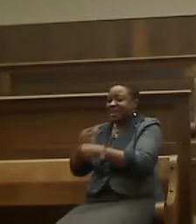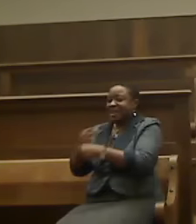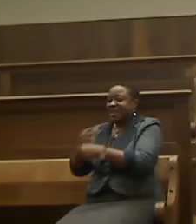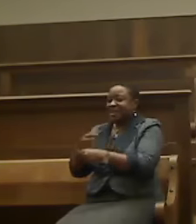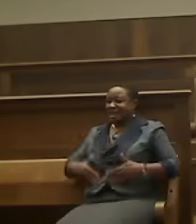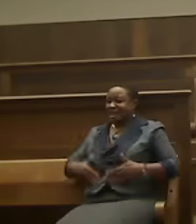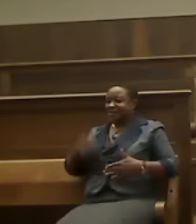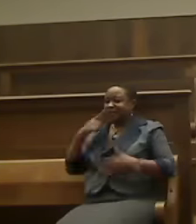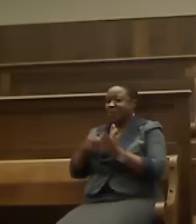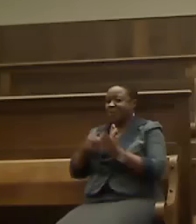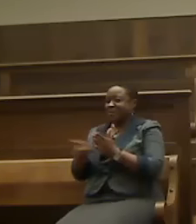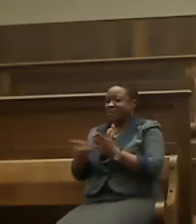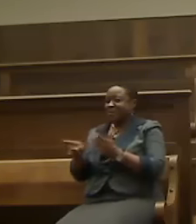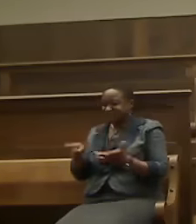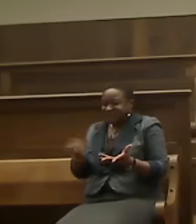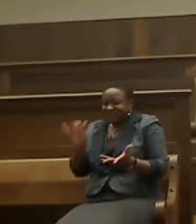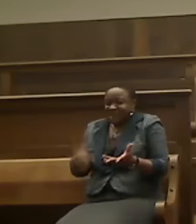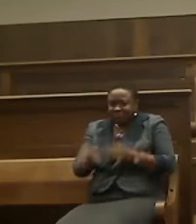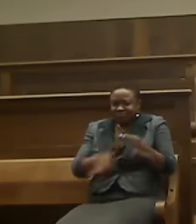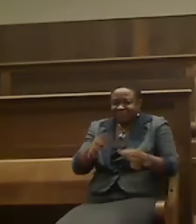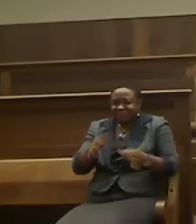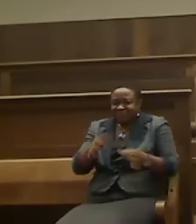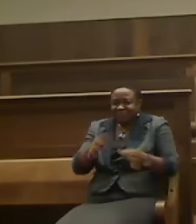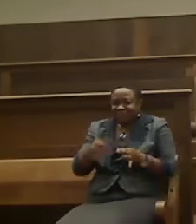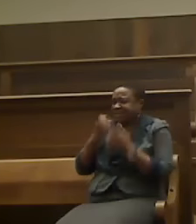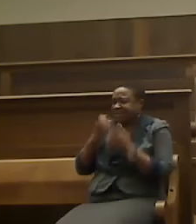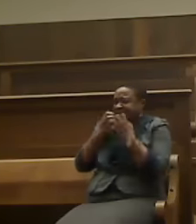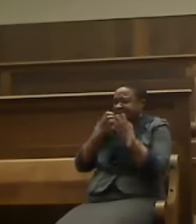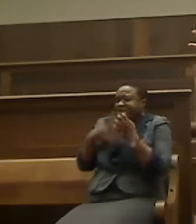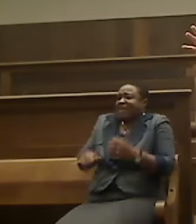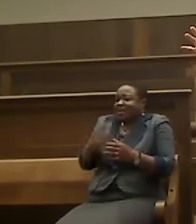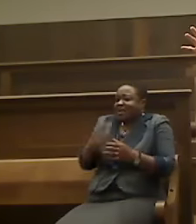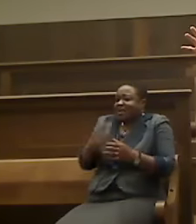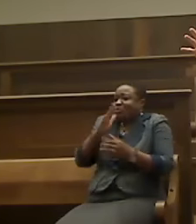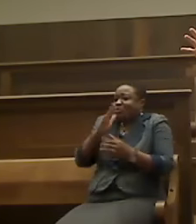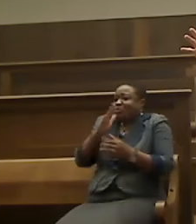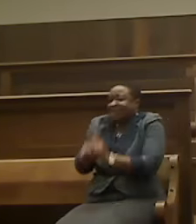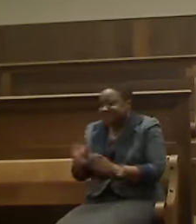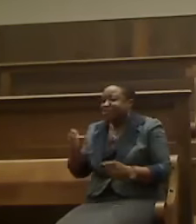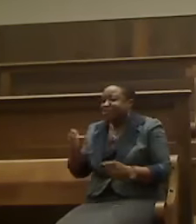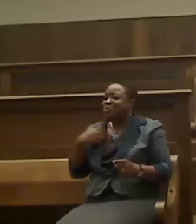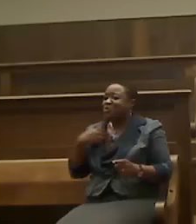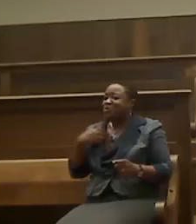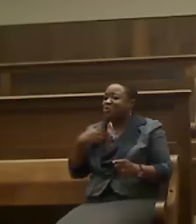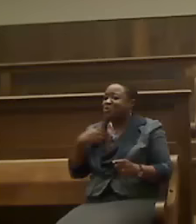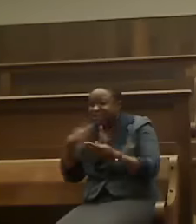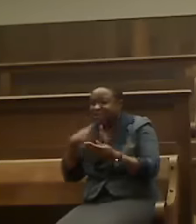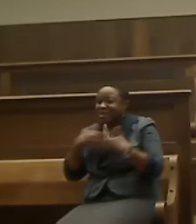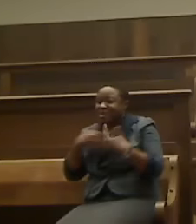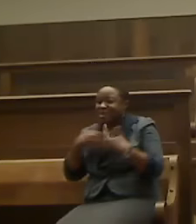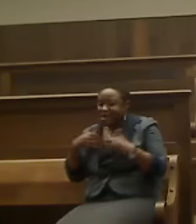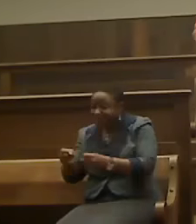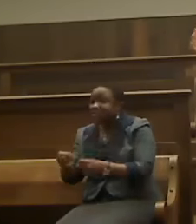So, we have the information, we have the strategy, and it's working.